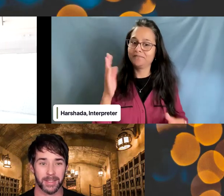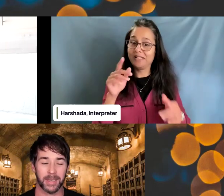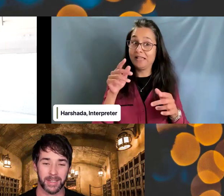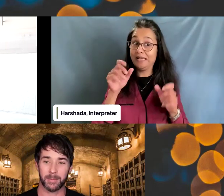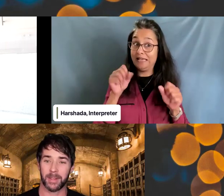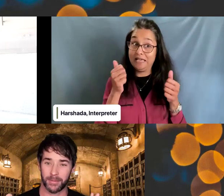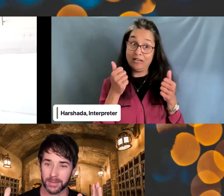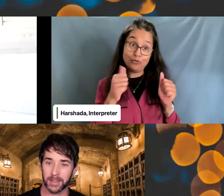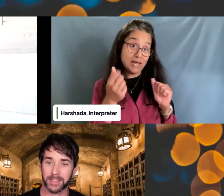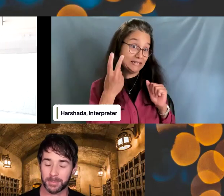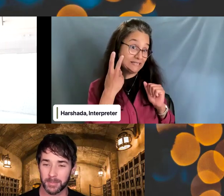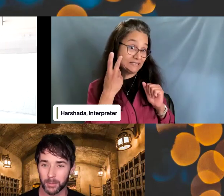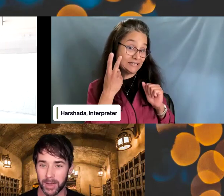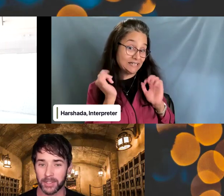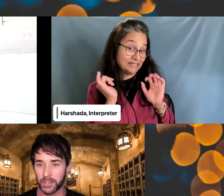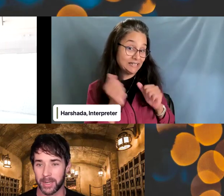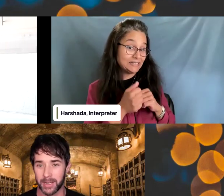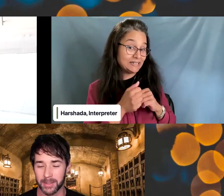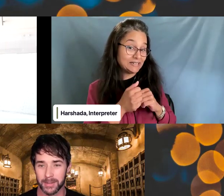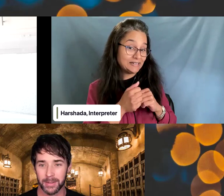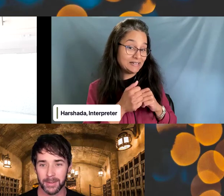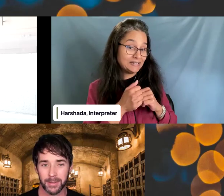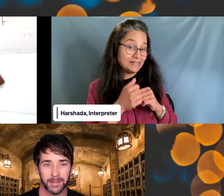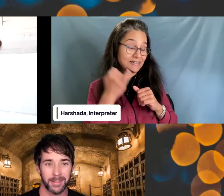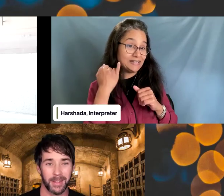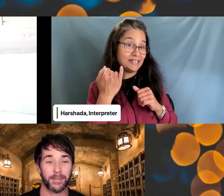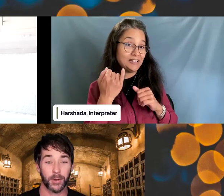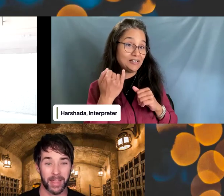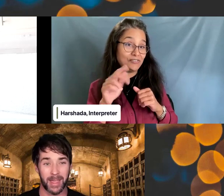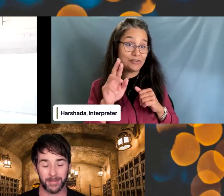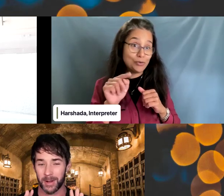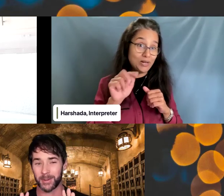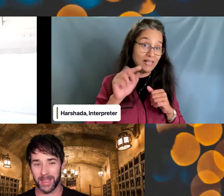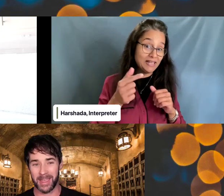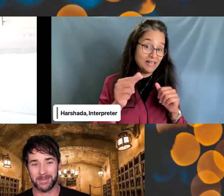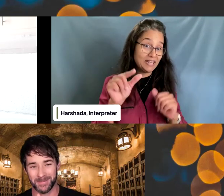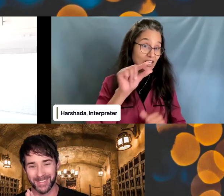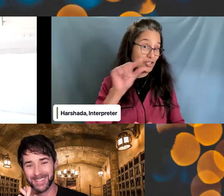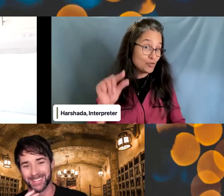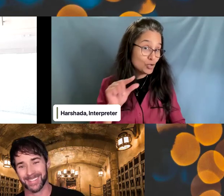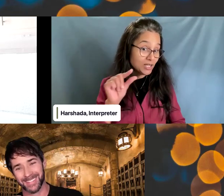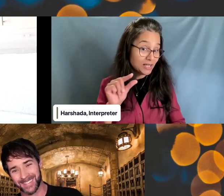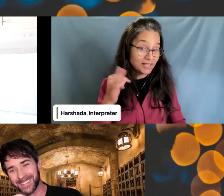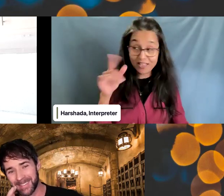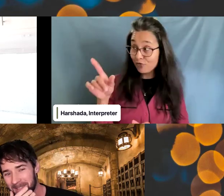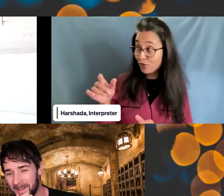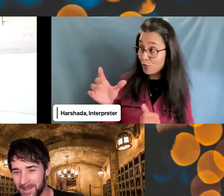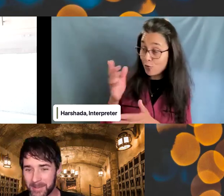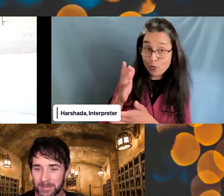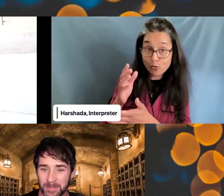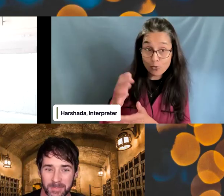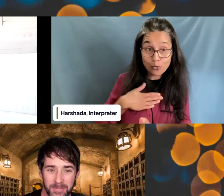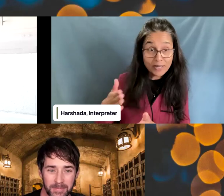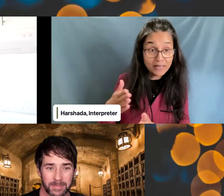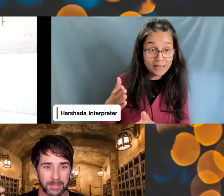try and see and keep if as long as it's rated G, if you're game. Are you game? I'm game.